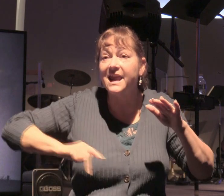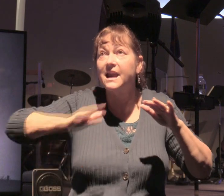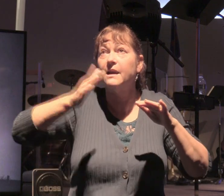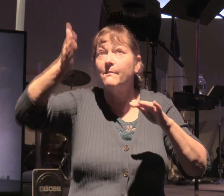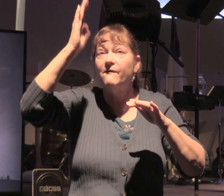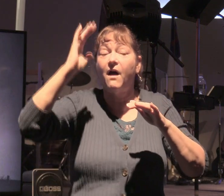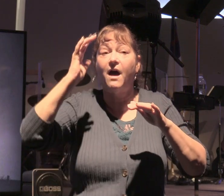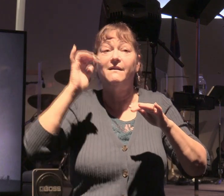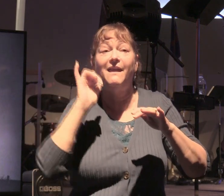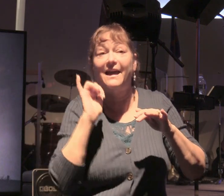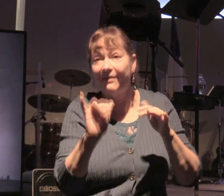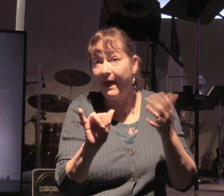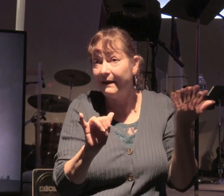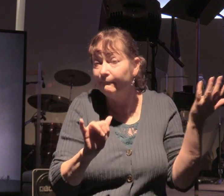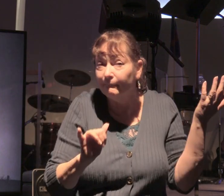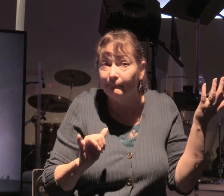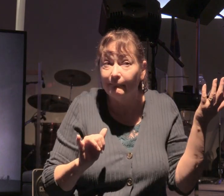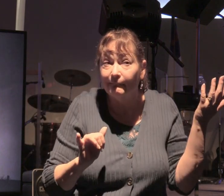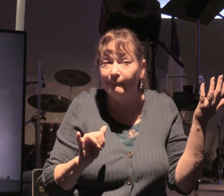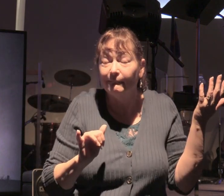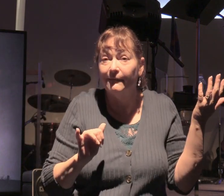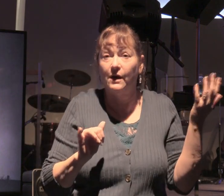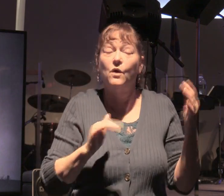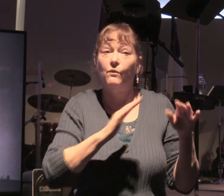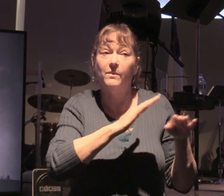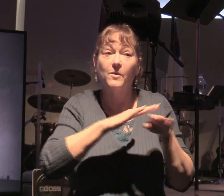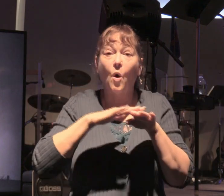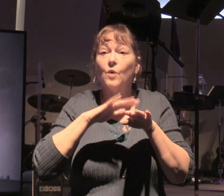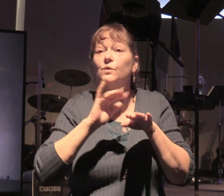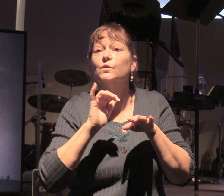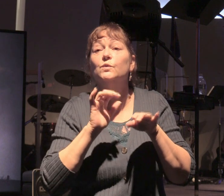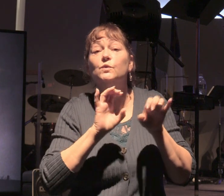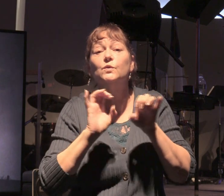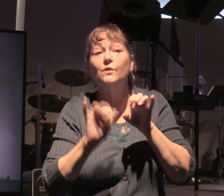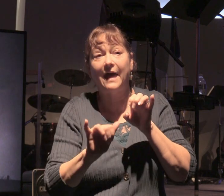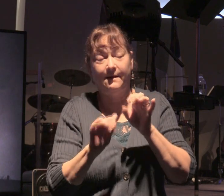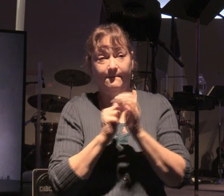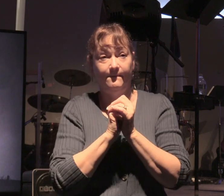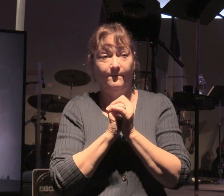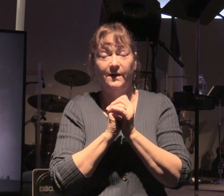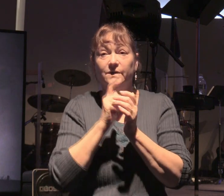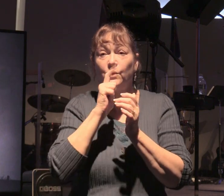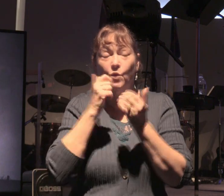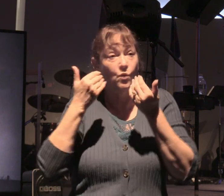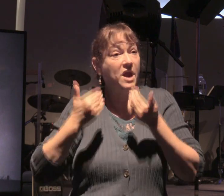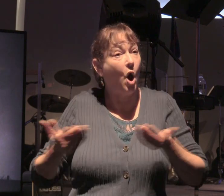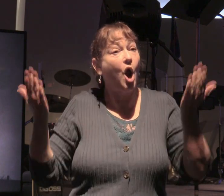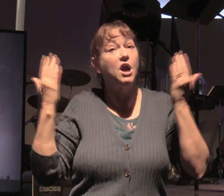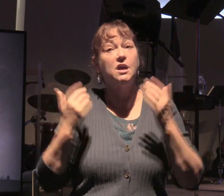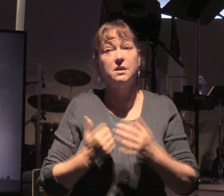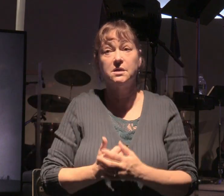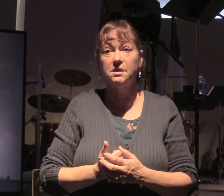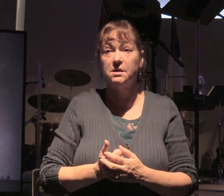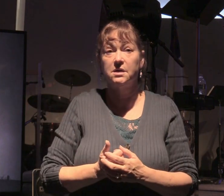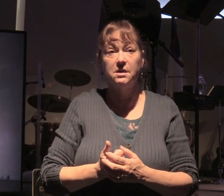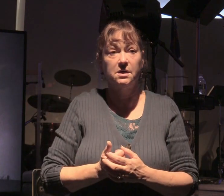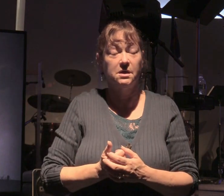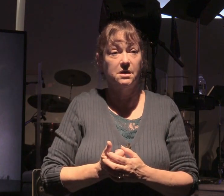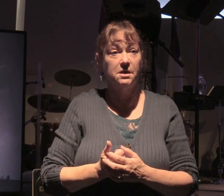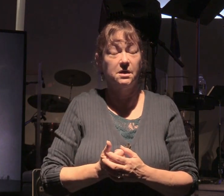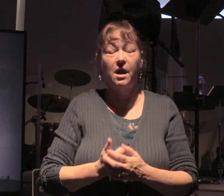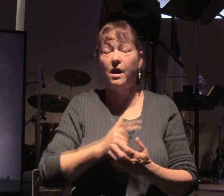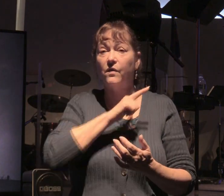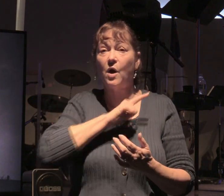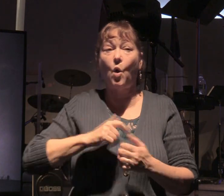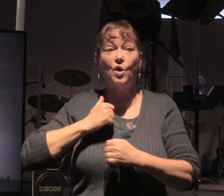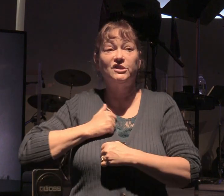that? That's what we've been called to do. That's who we are in the